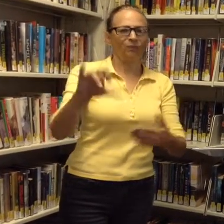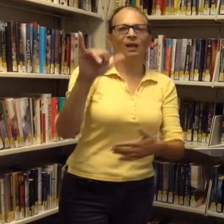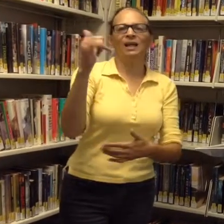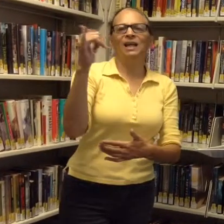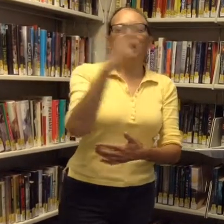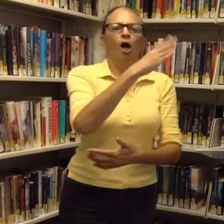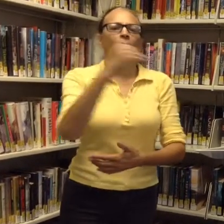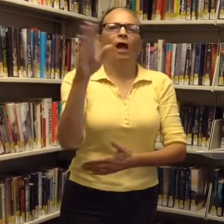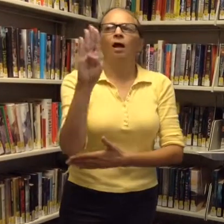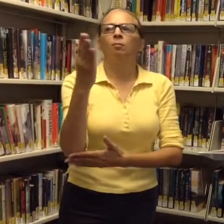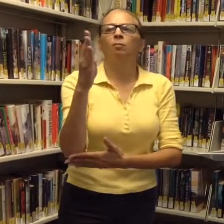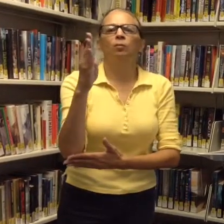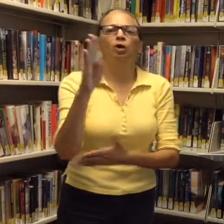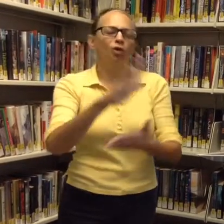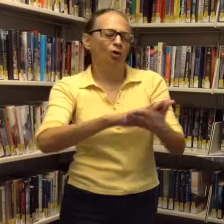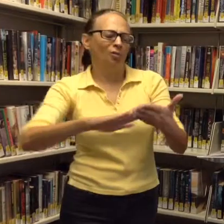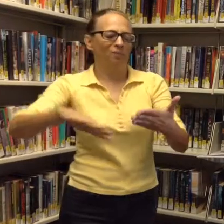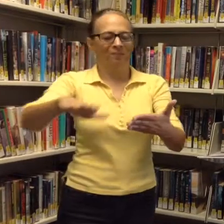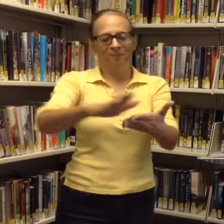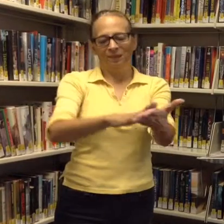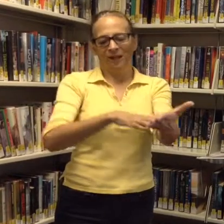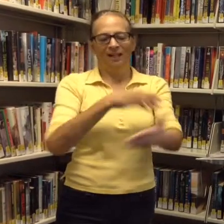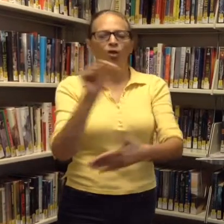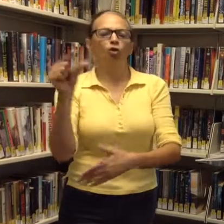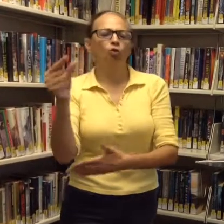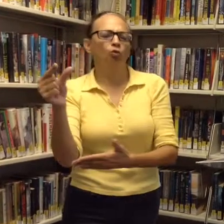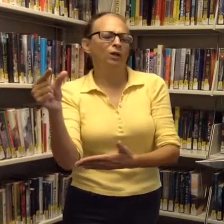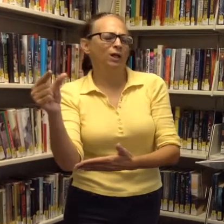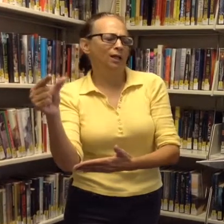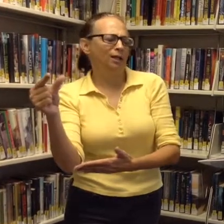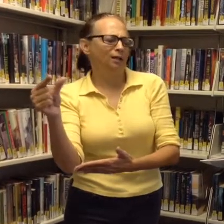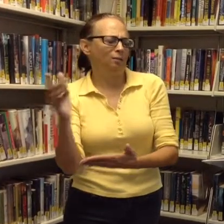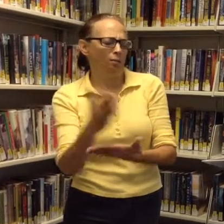Yellow and blue to paint a green part.